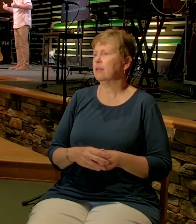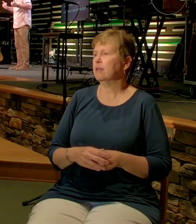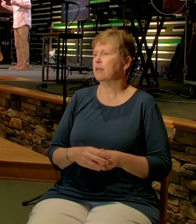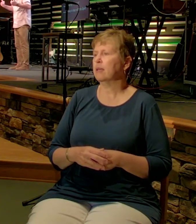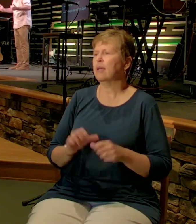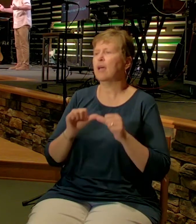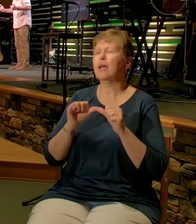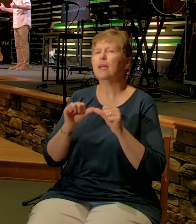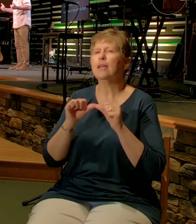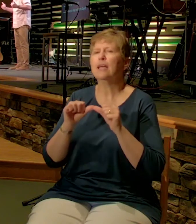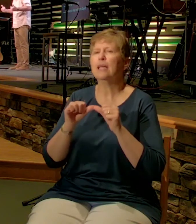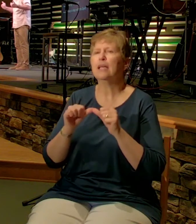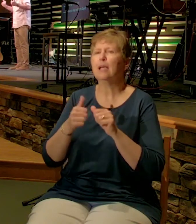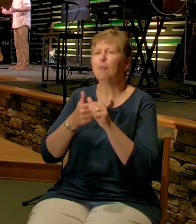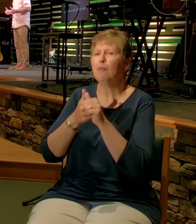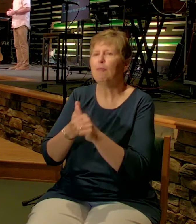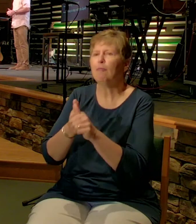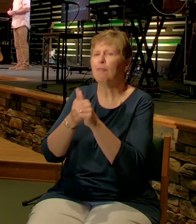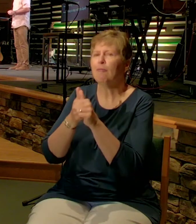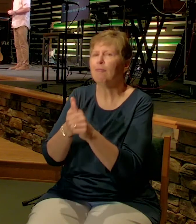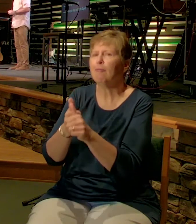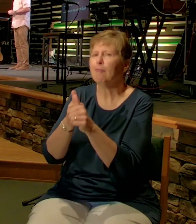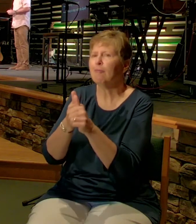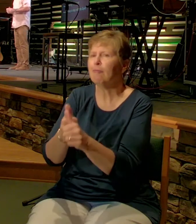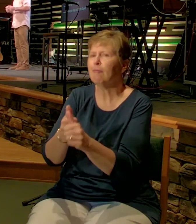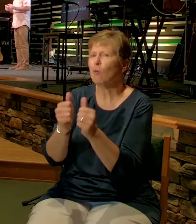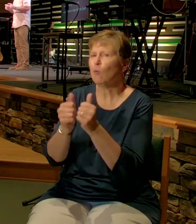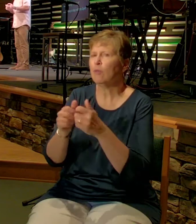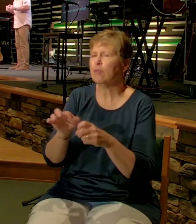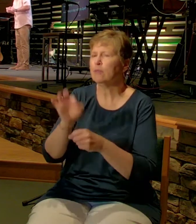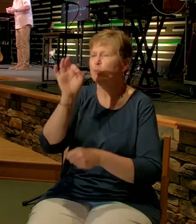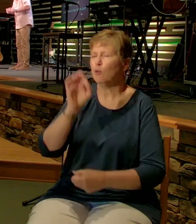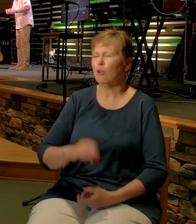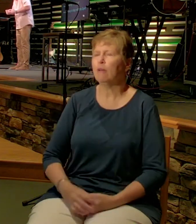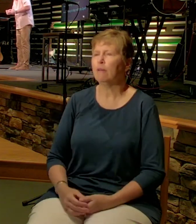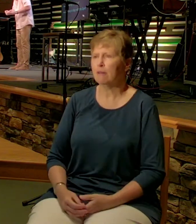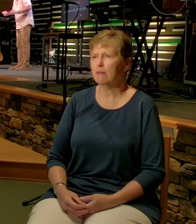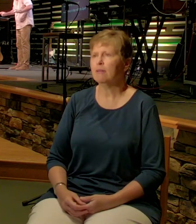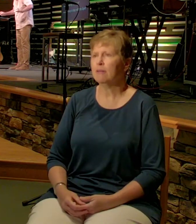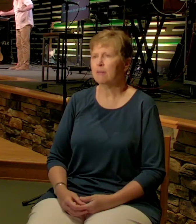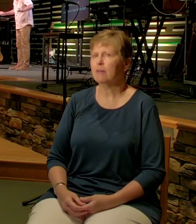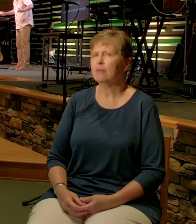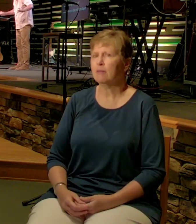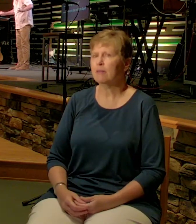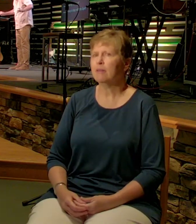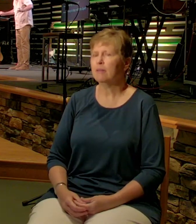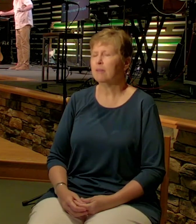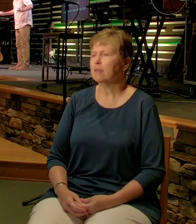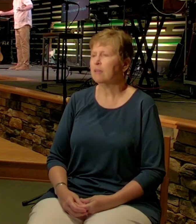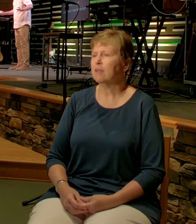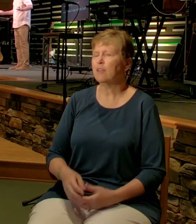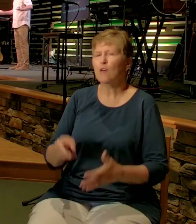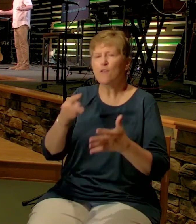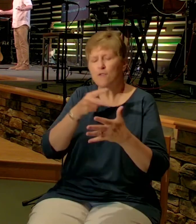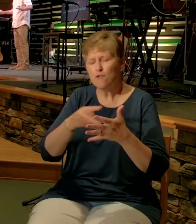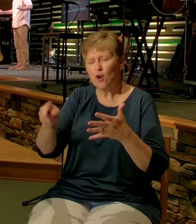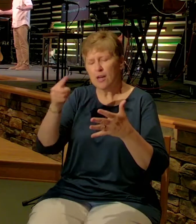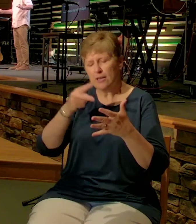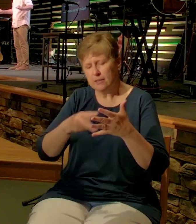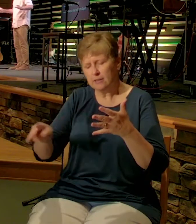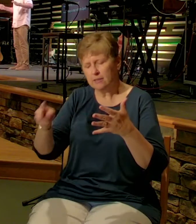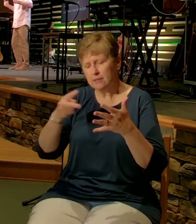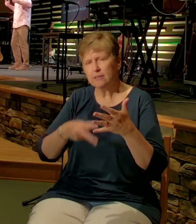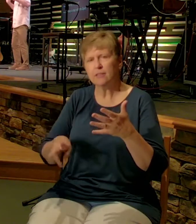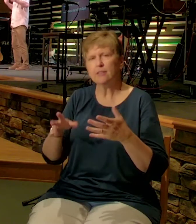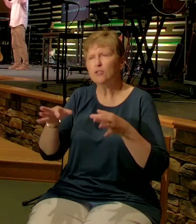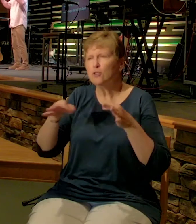keep in step with the Spirit. And those phrases describe the Spirit-filled